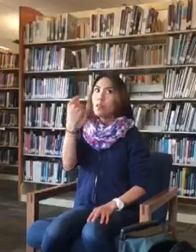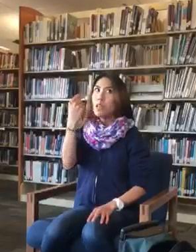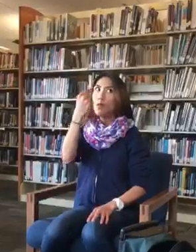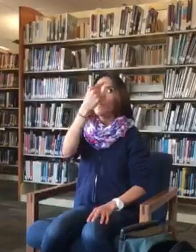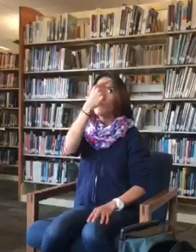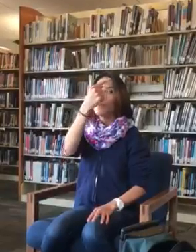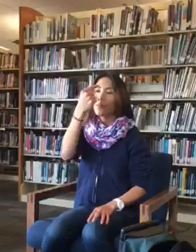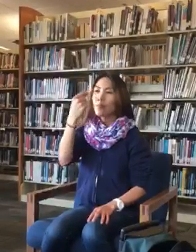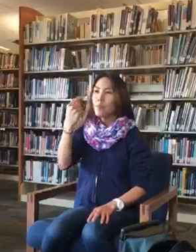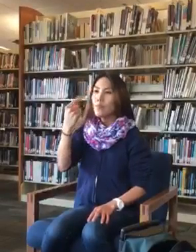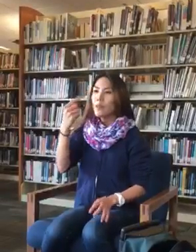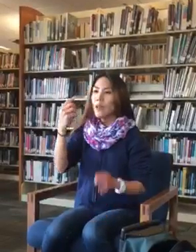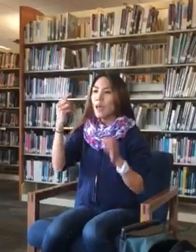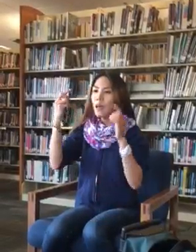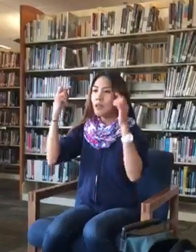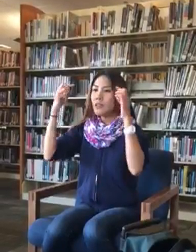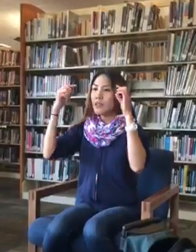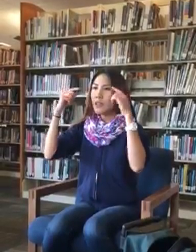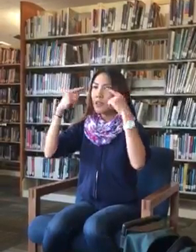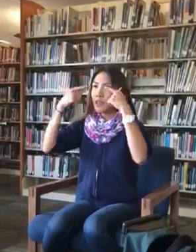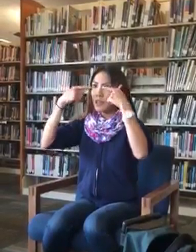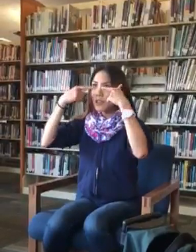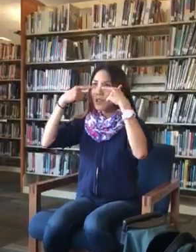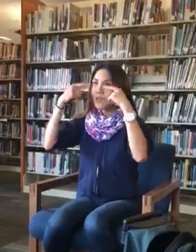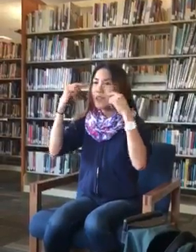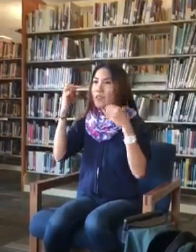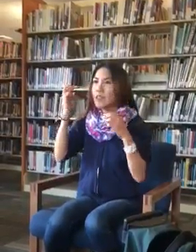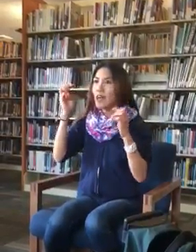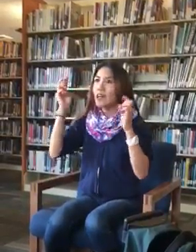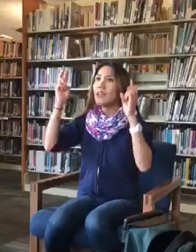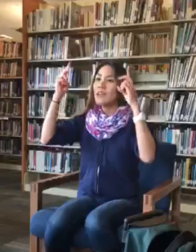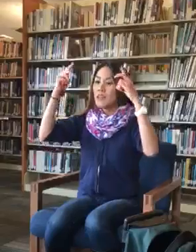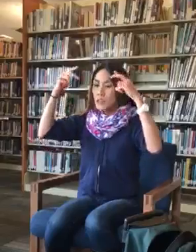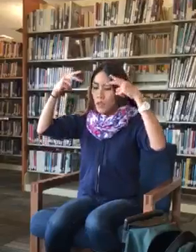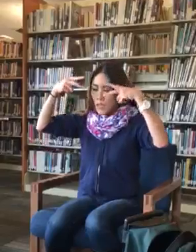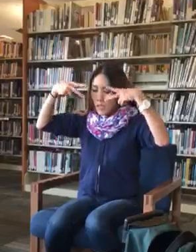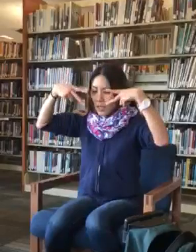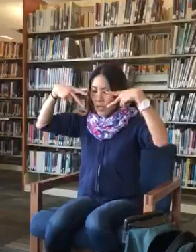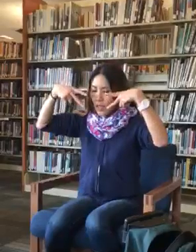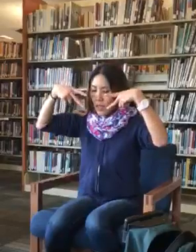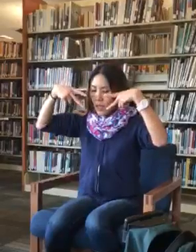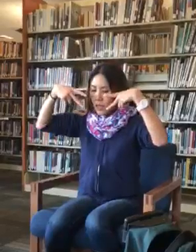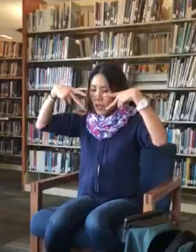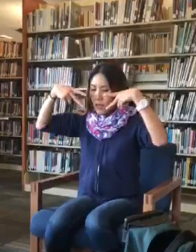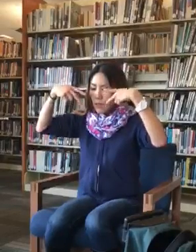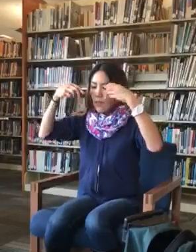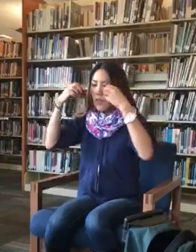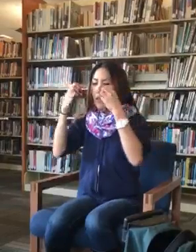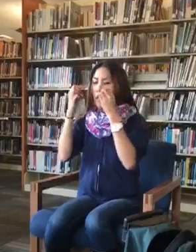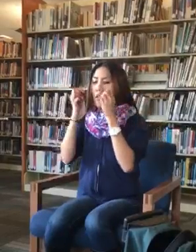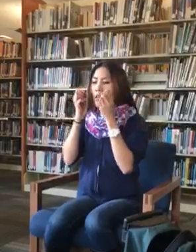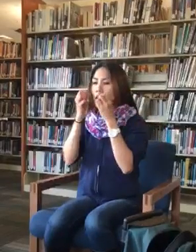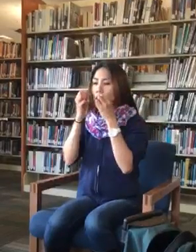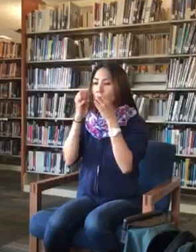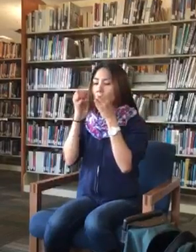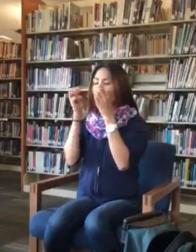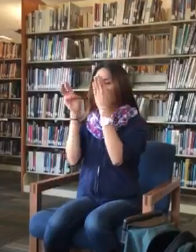smoothly, and it's also assessing that, looking in and down, looking to